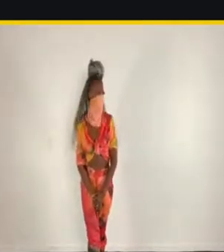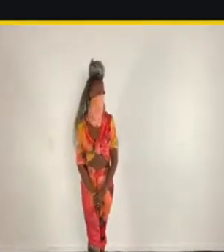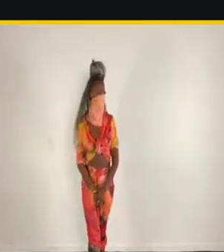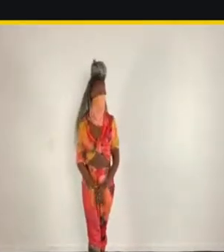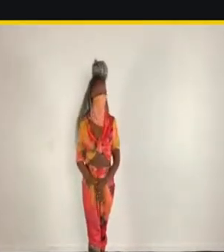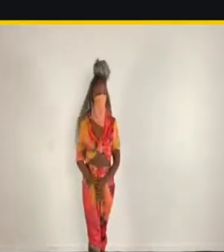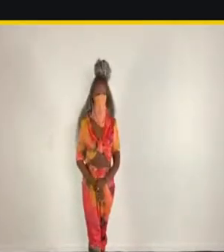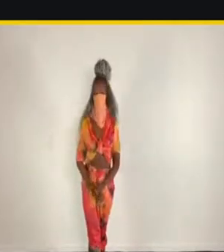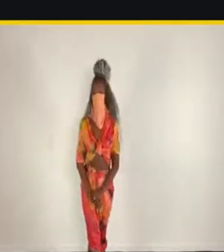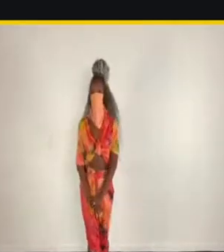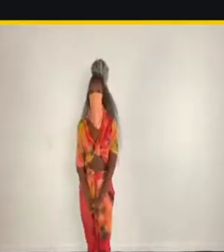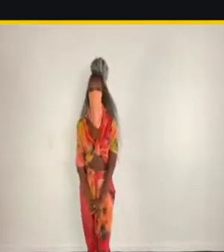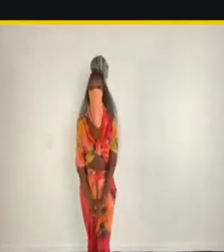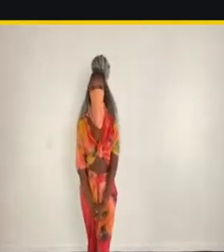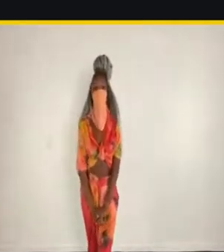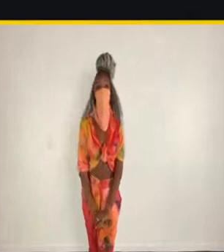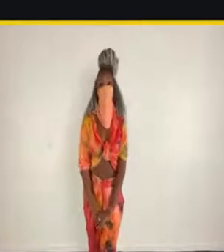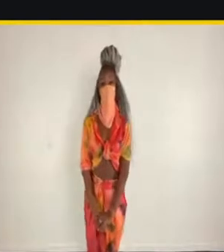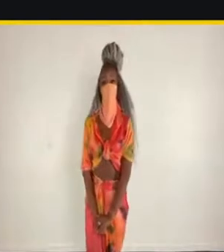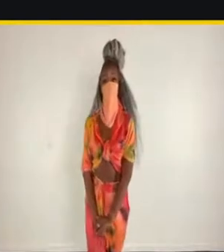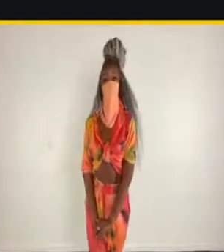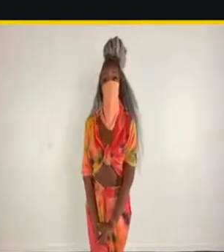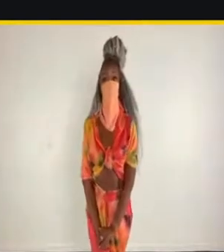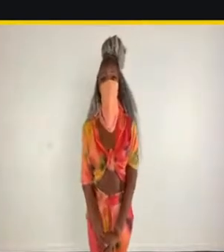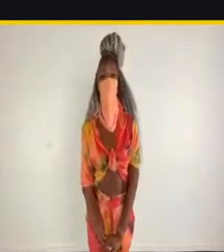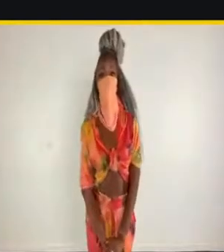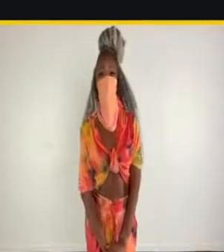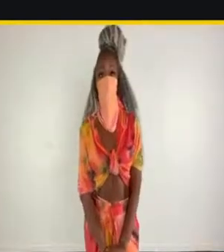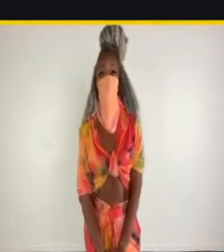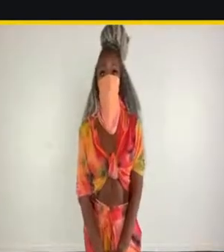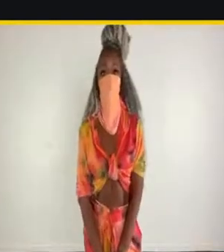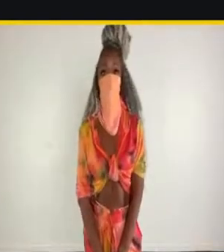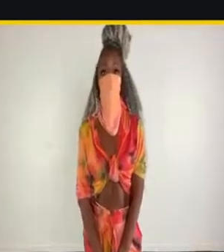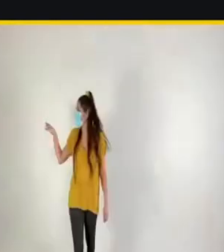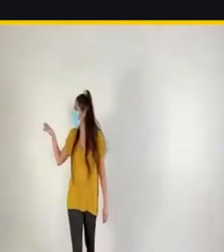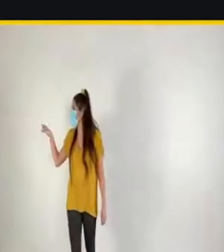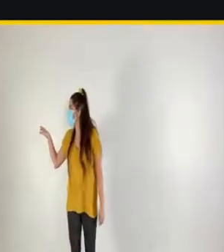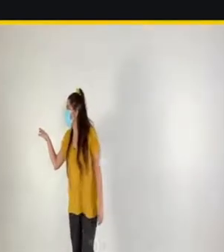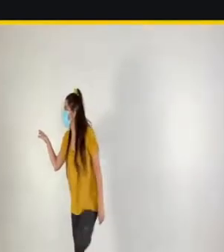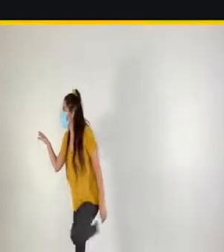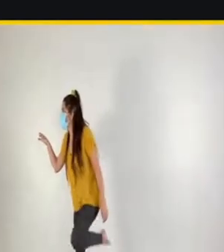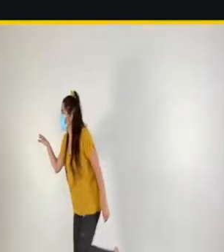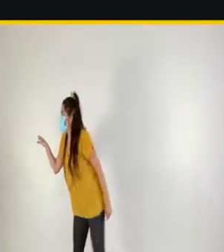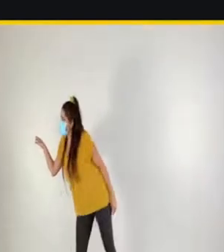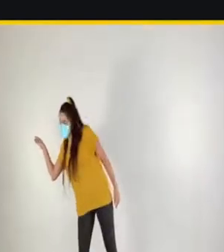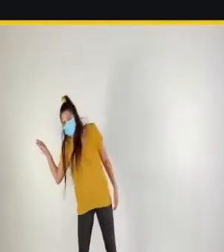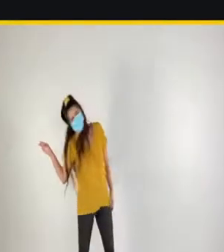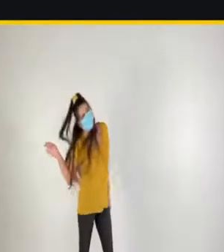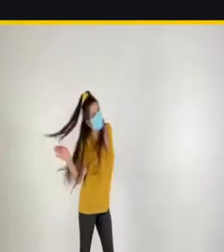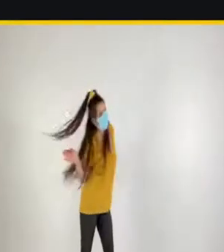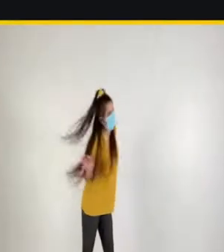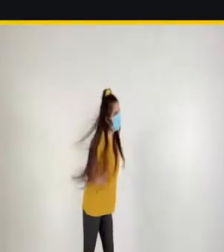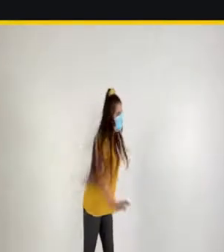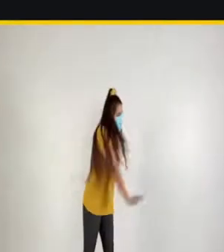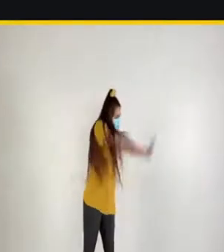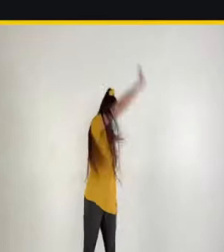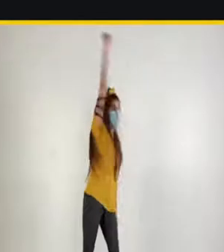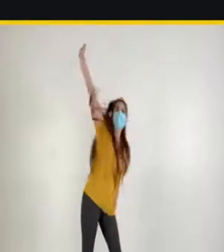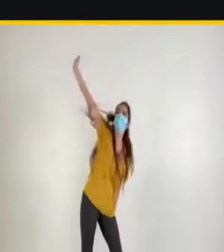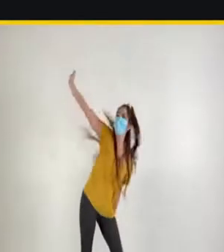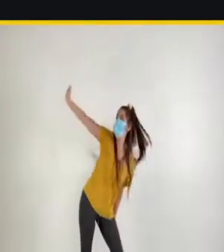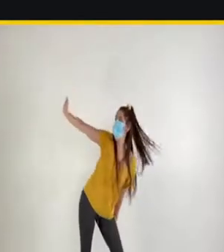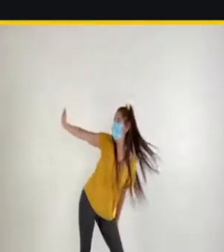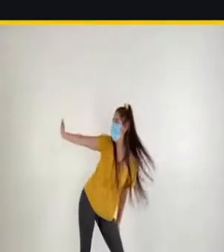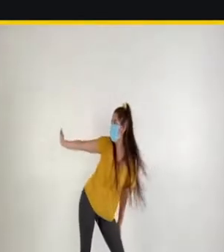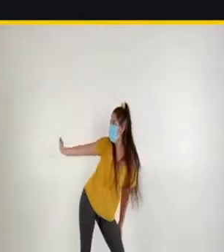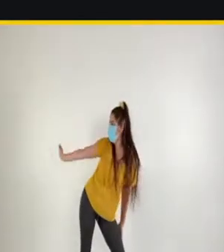neighborhood to find my friends judging me with icy eyes of disdain. Really? What did